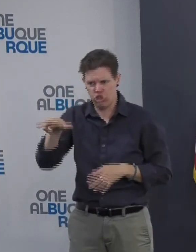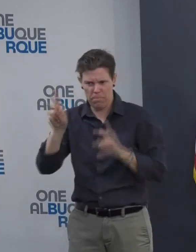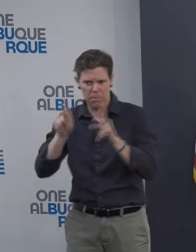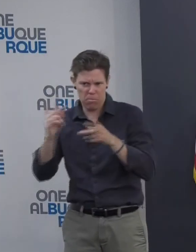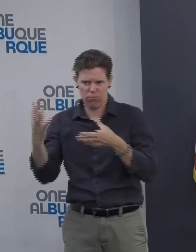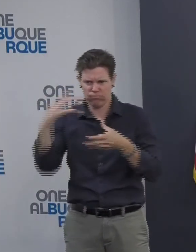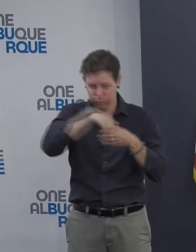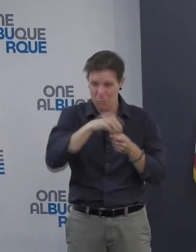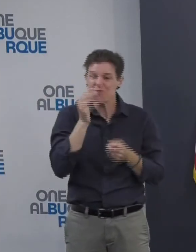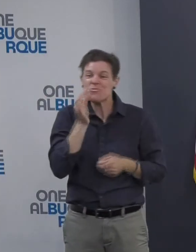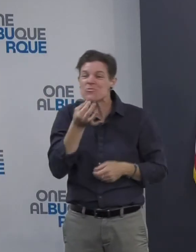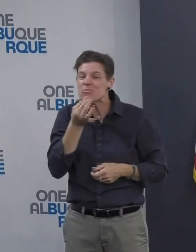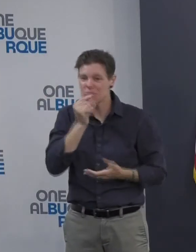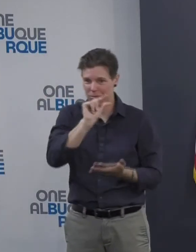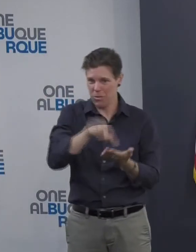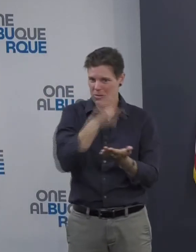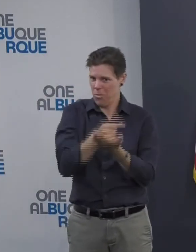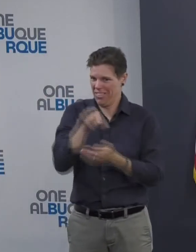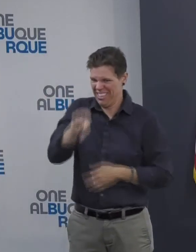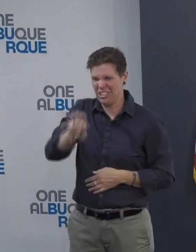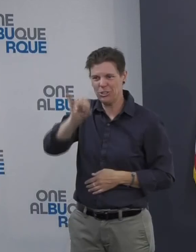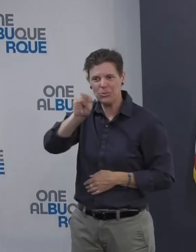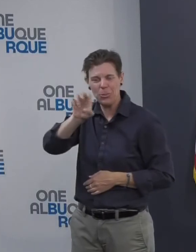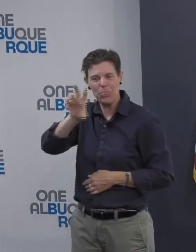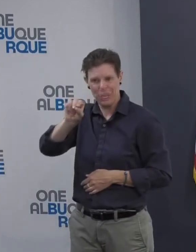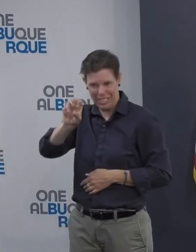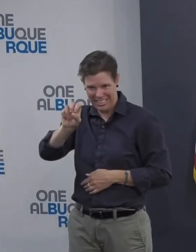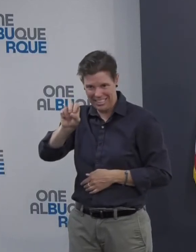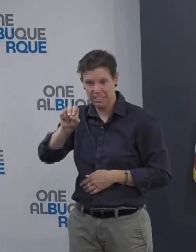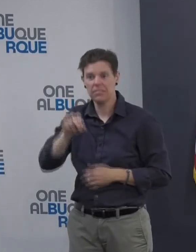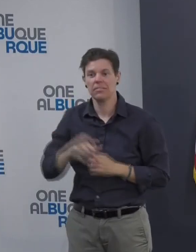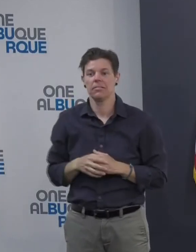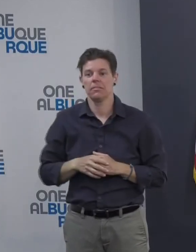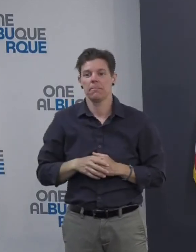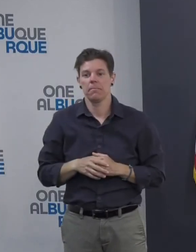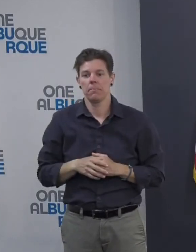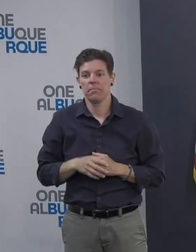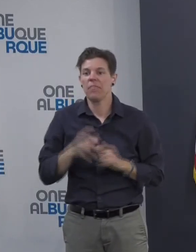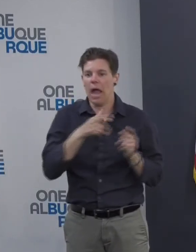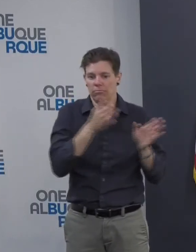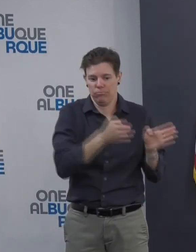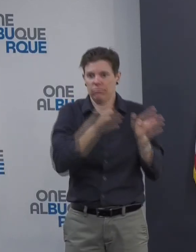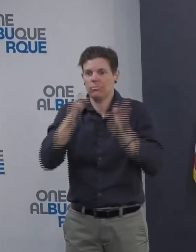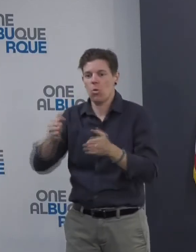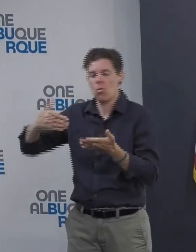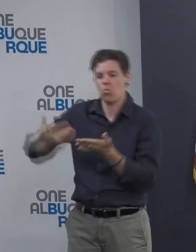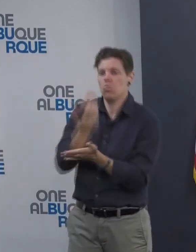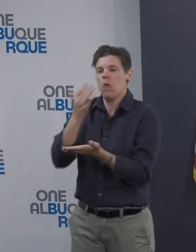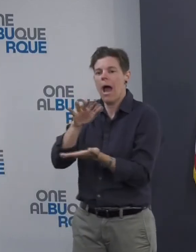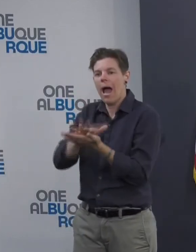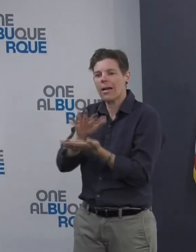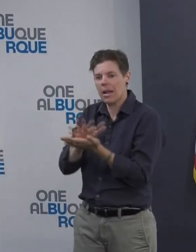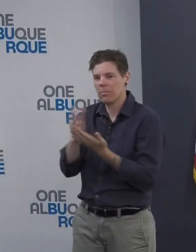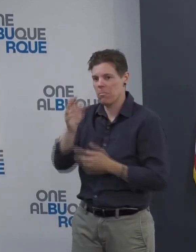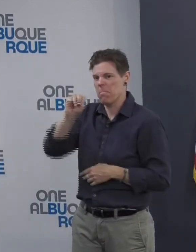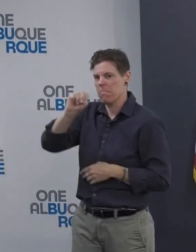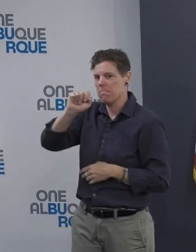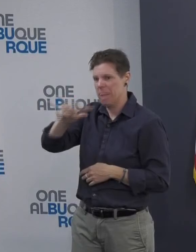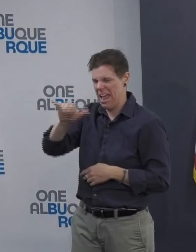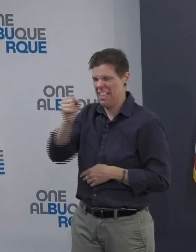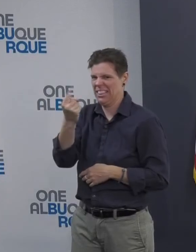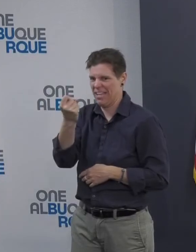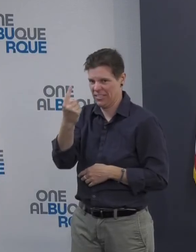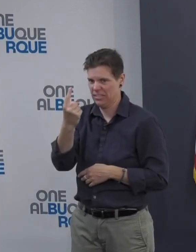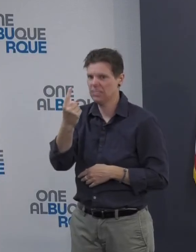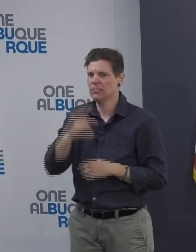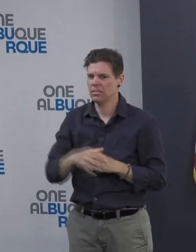We started a lateral academy of 9 on May 11th. They should be done probably within the next 2